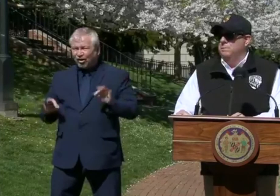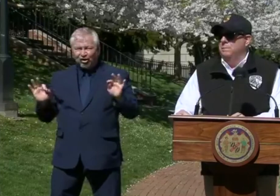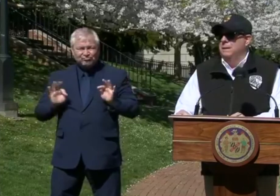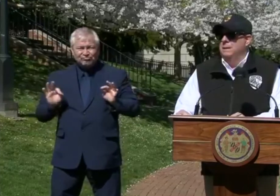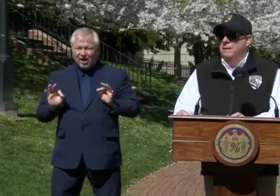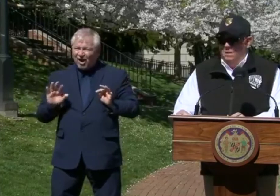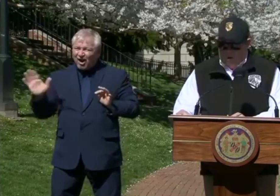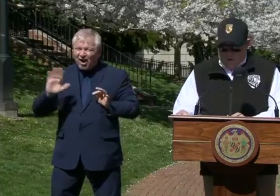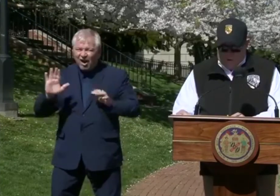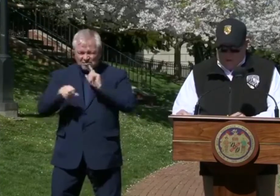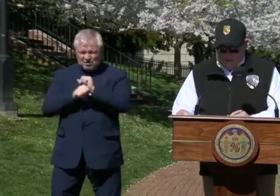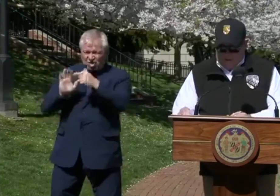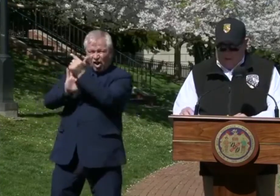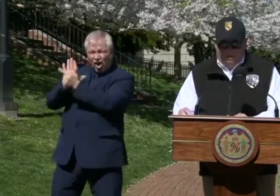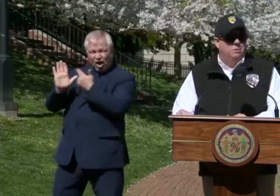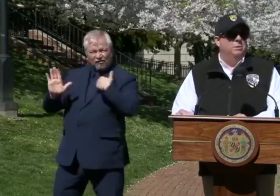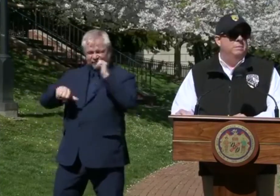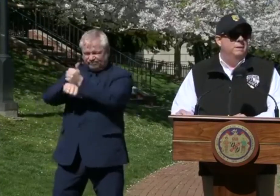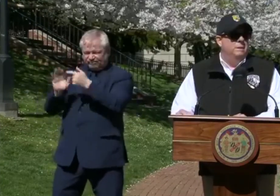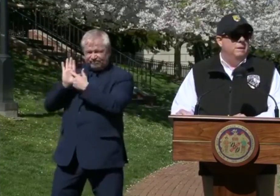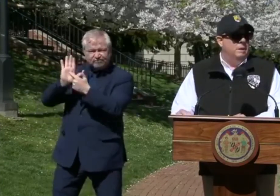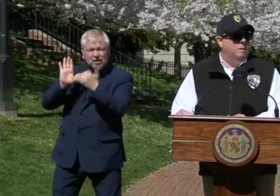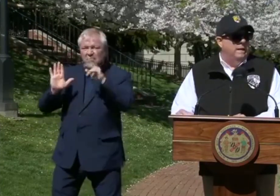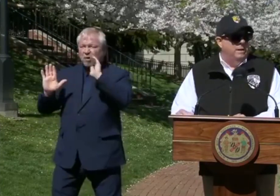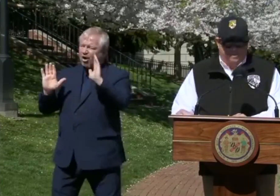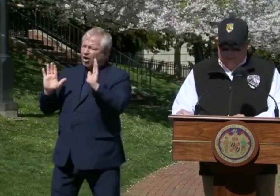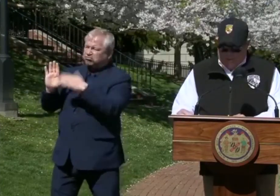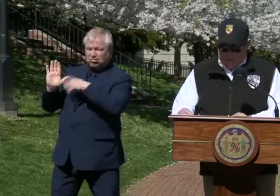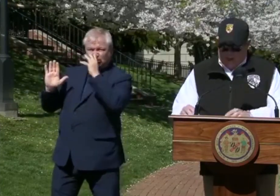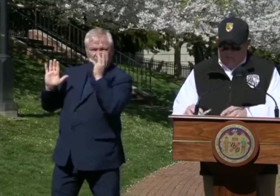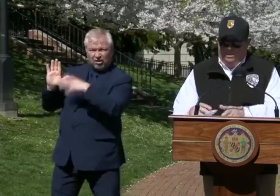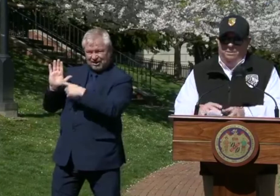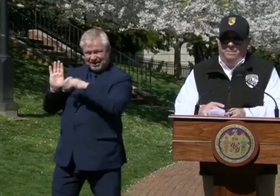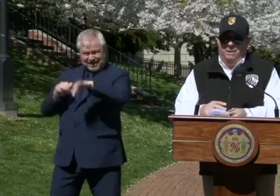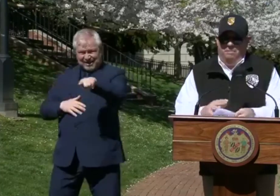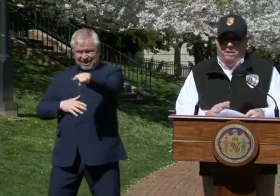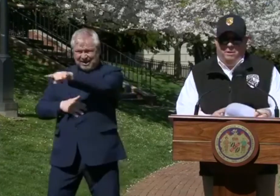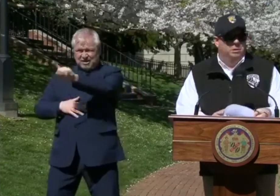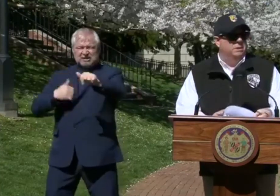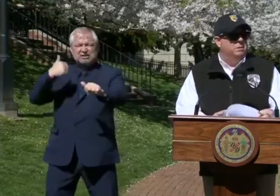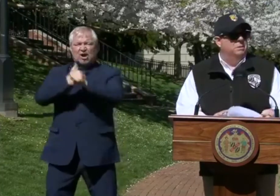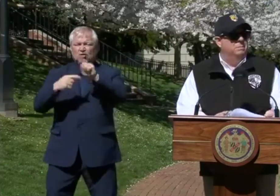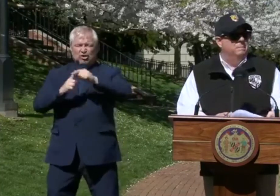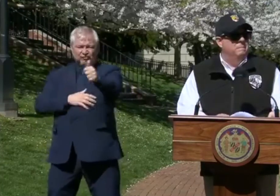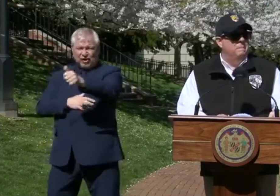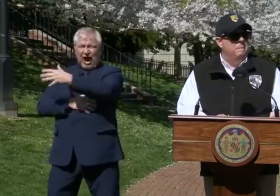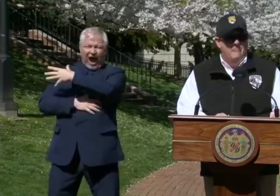directives. Those individuals are endangering themselves and their fellow